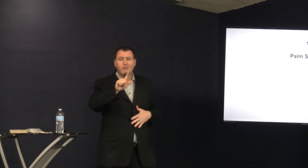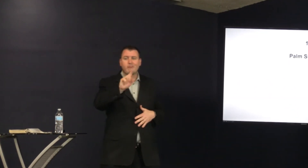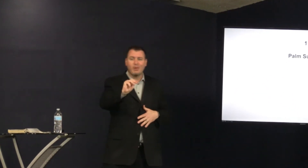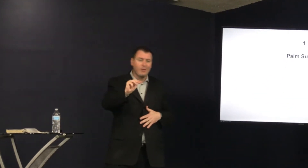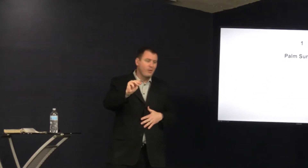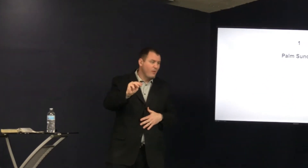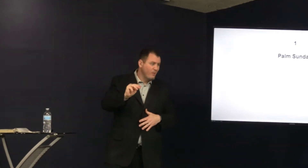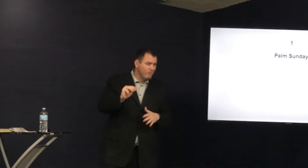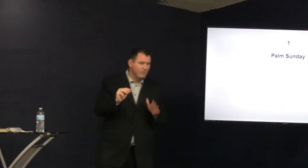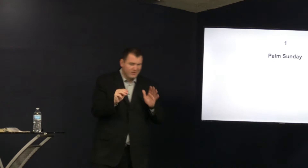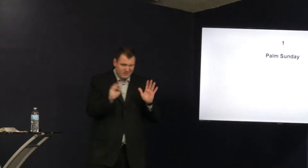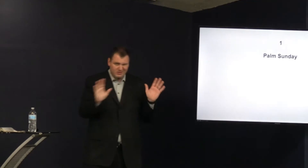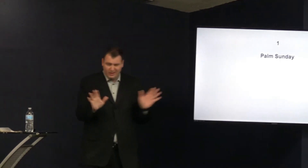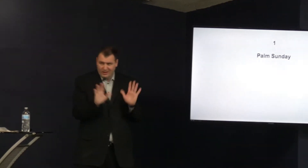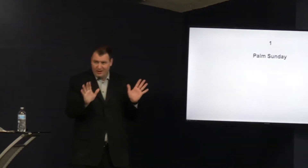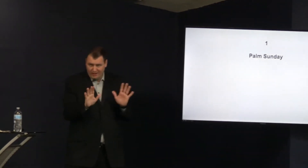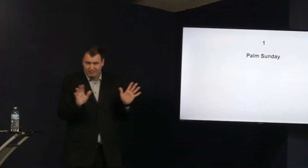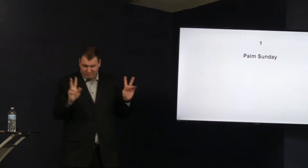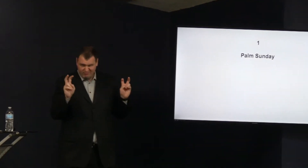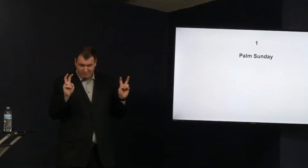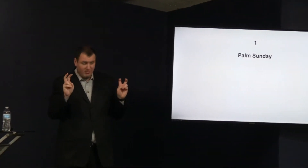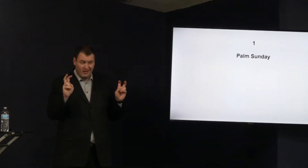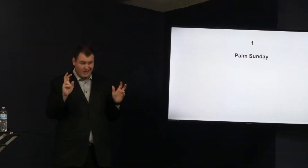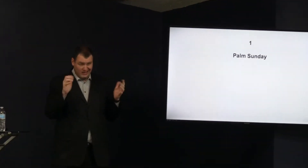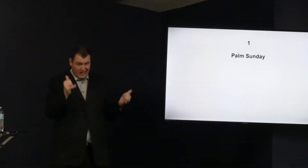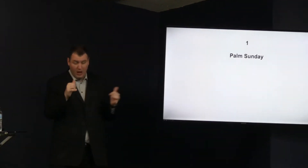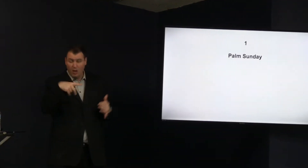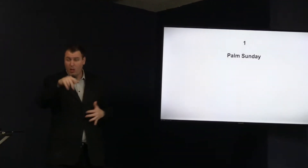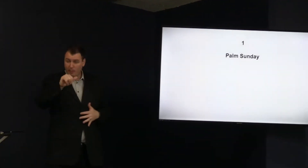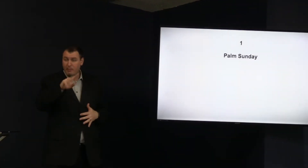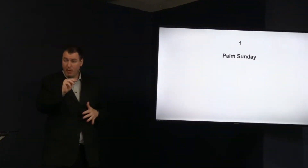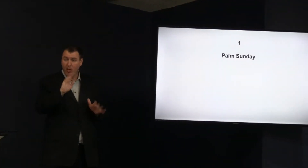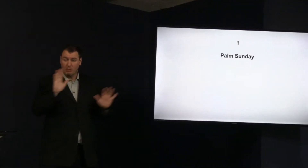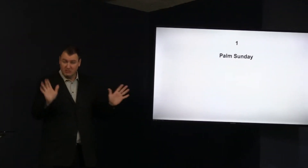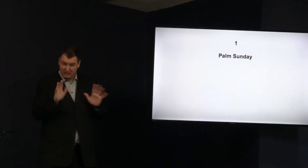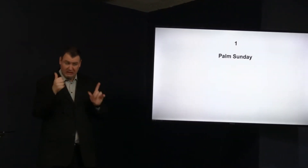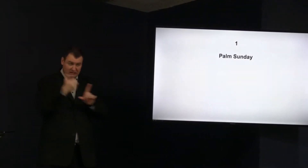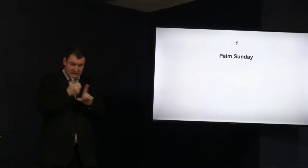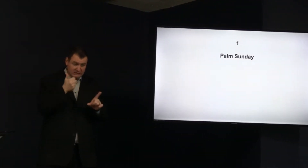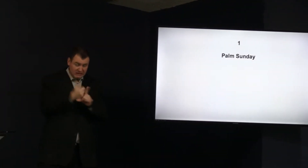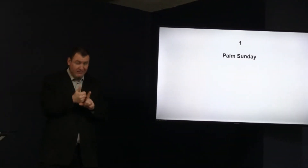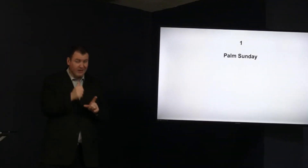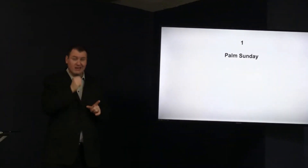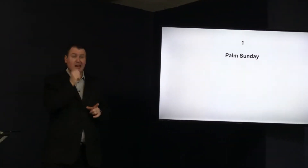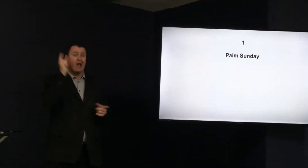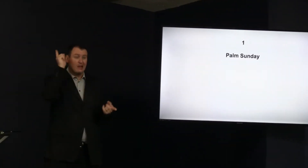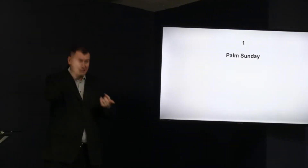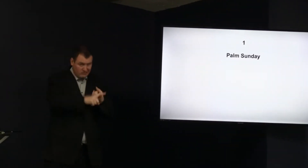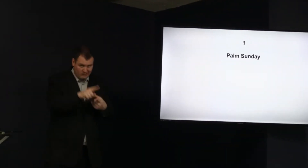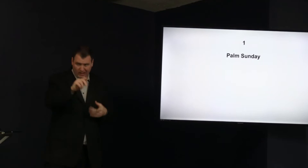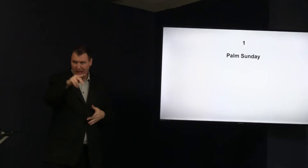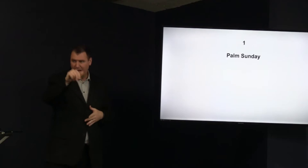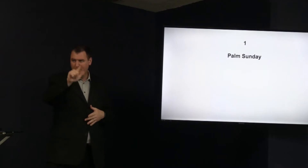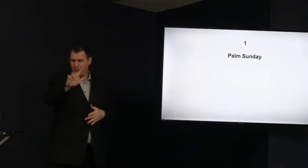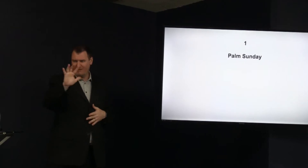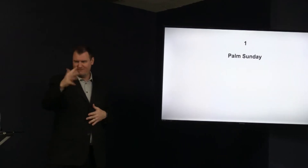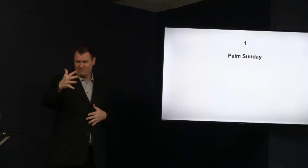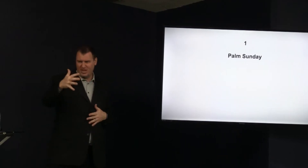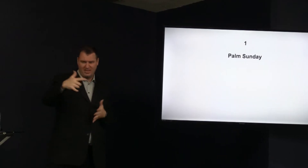first we will focus on Palm Sunday. Now, Palm Sunday isn't